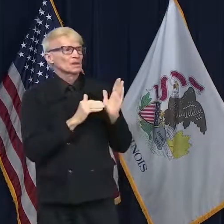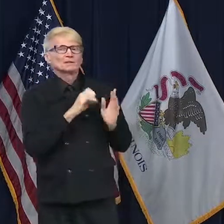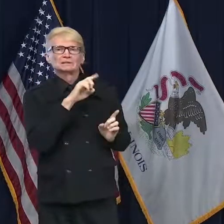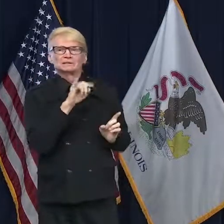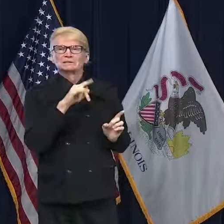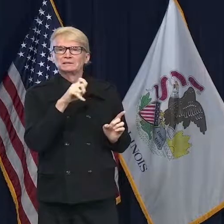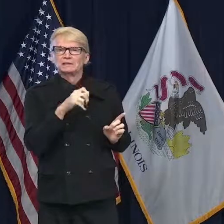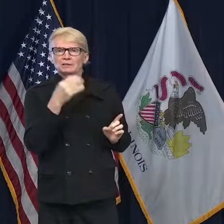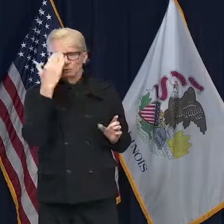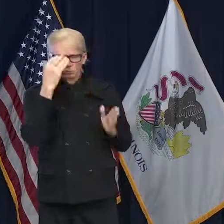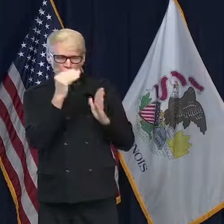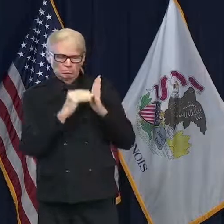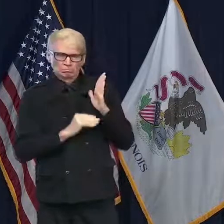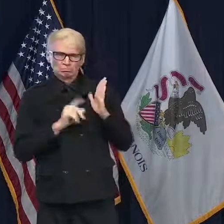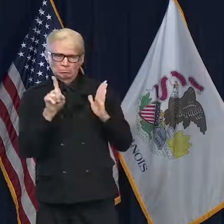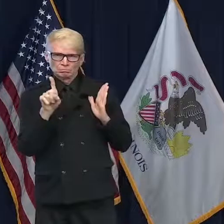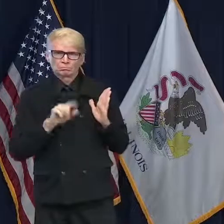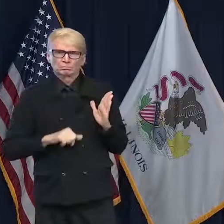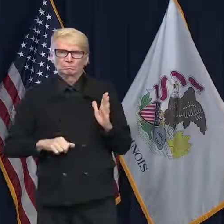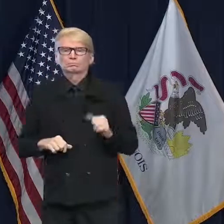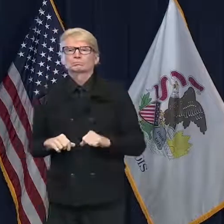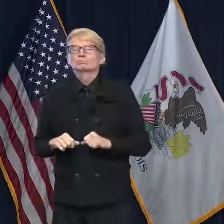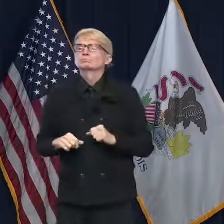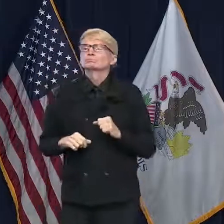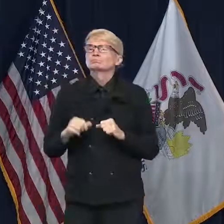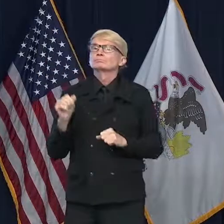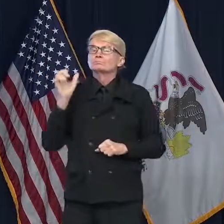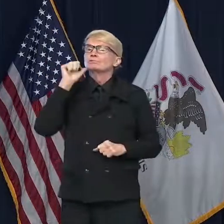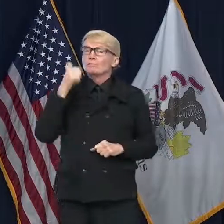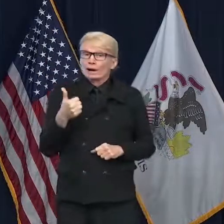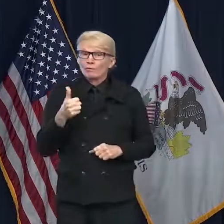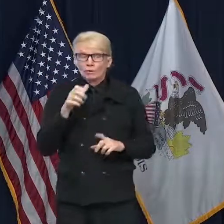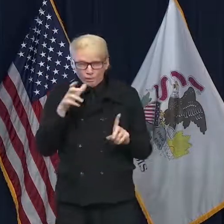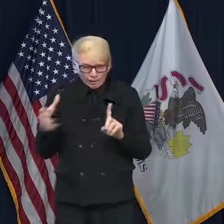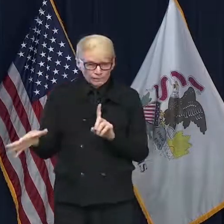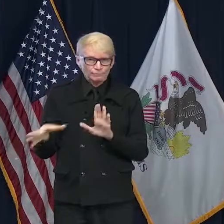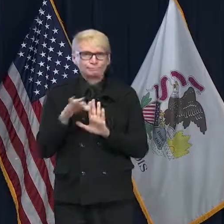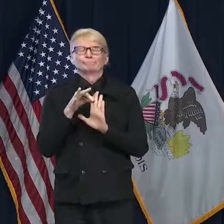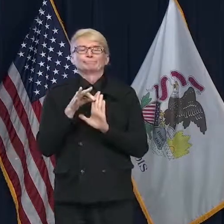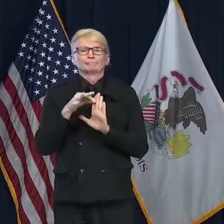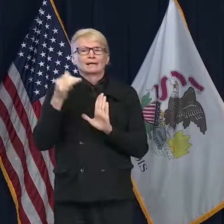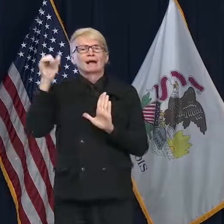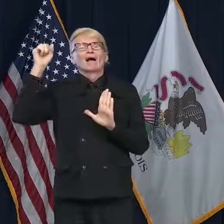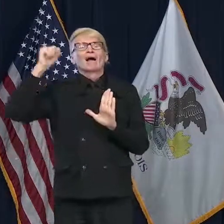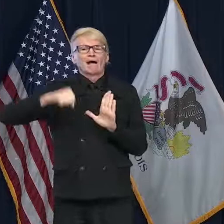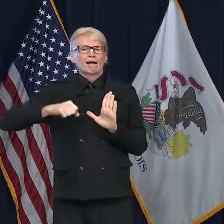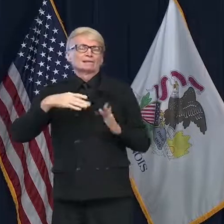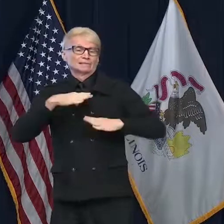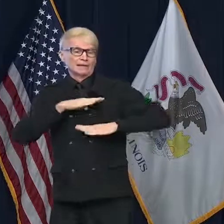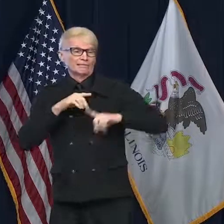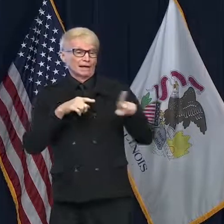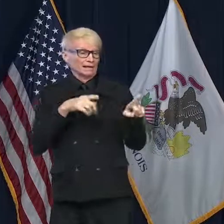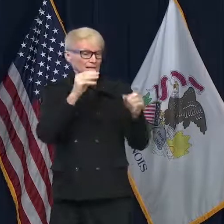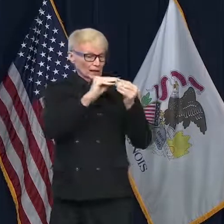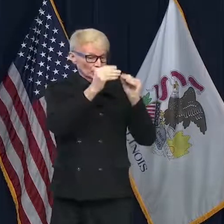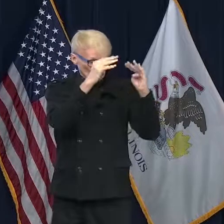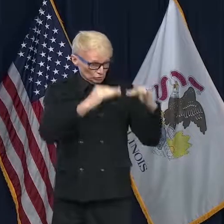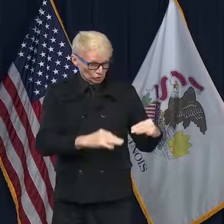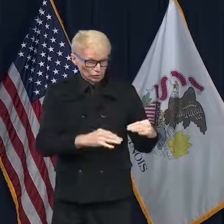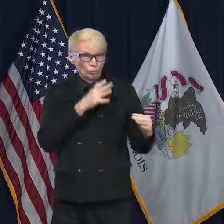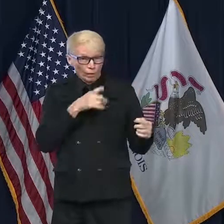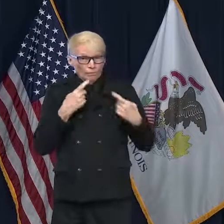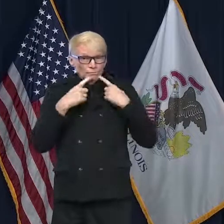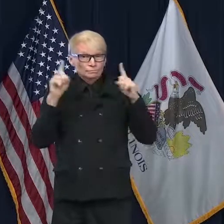numbers. So we will be able to know tomorrow if they, in fact, meet the criteria. It's looking like they will get there, and so